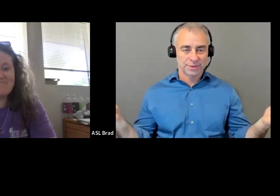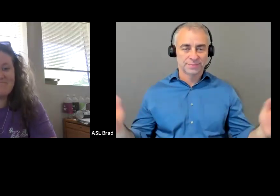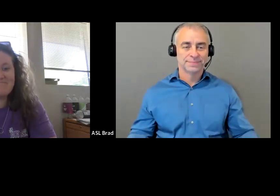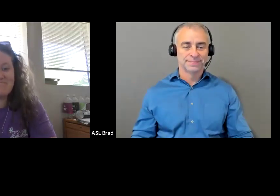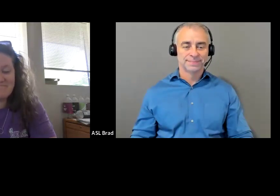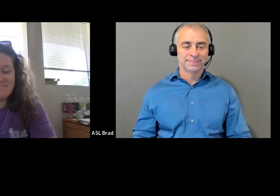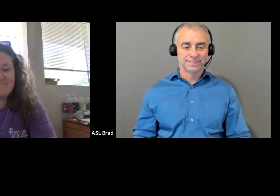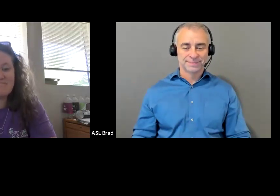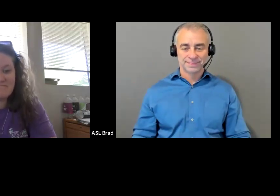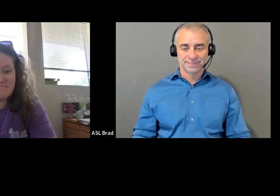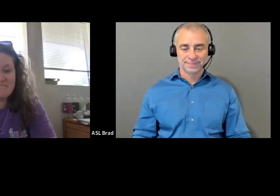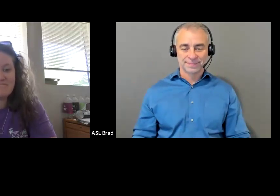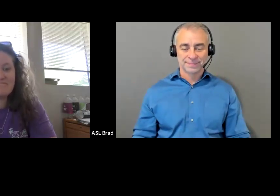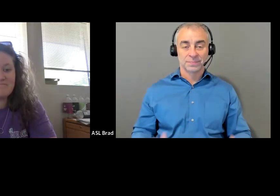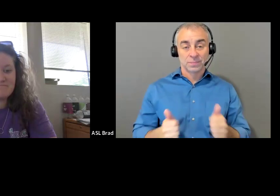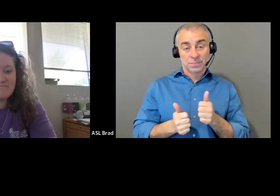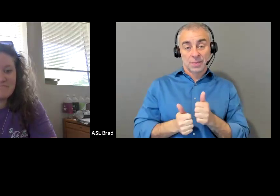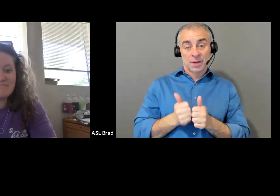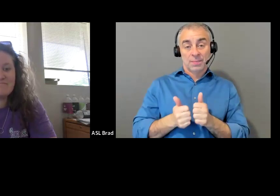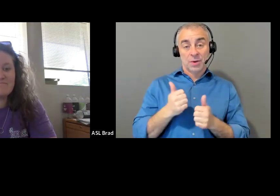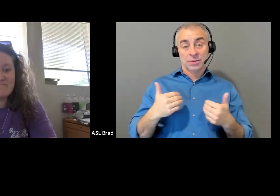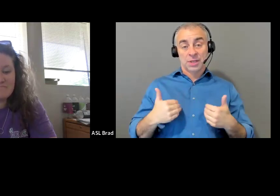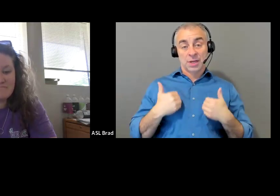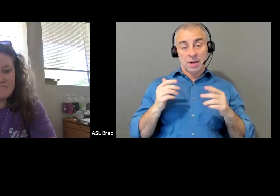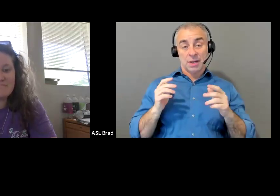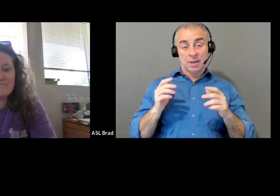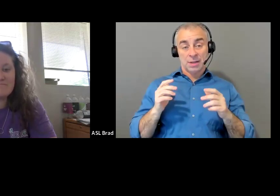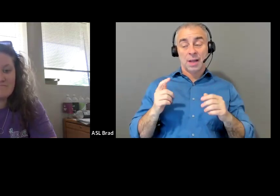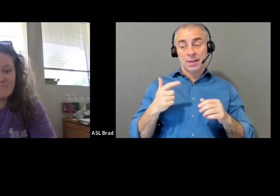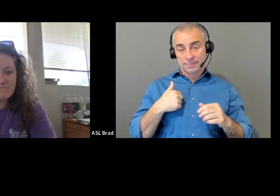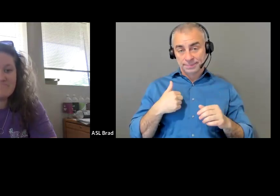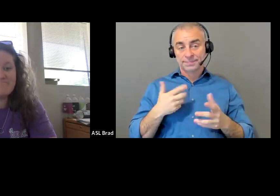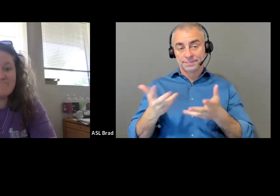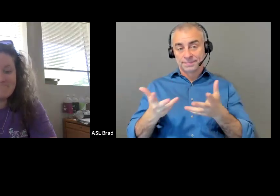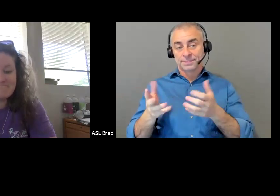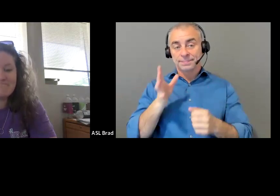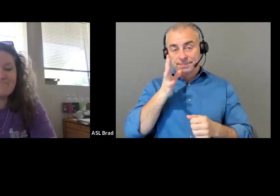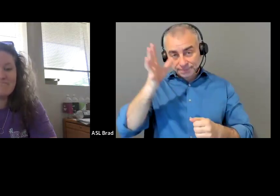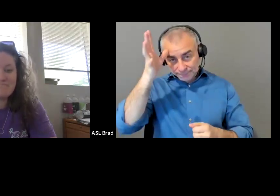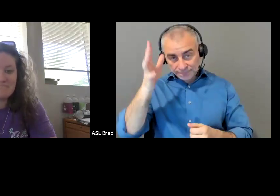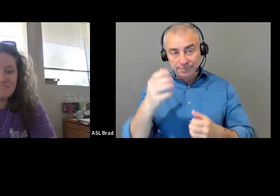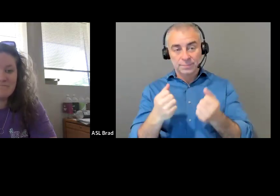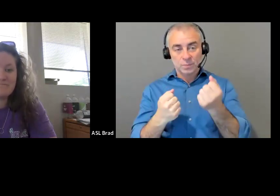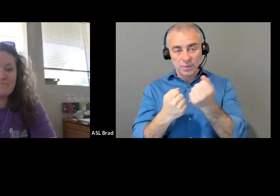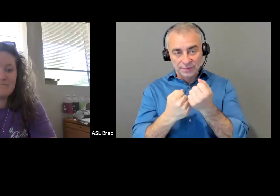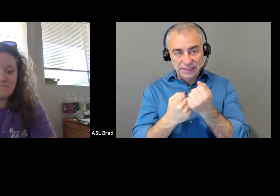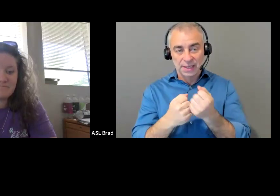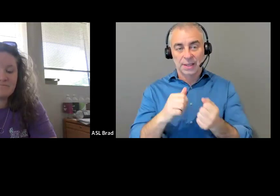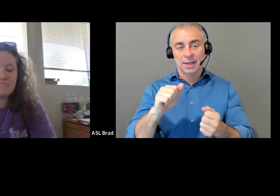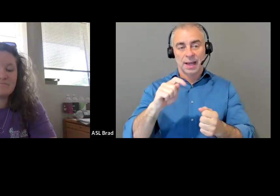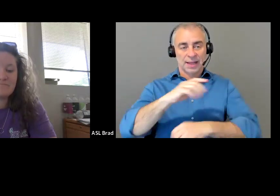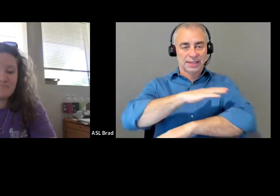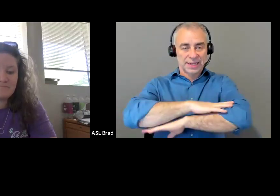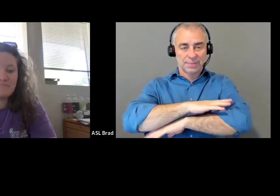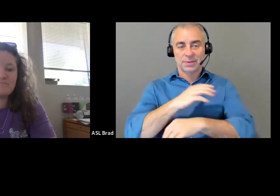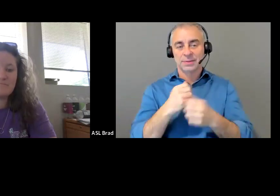Most of those young people I deal with parents in IEP advocacy, and a lot of at the table support. So I